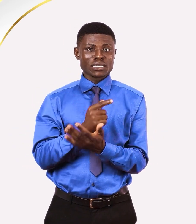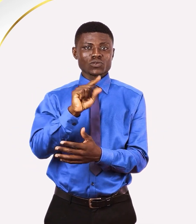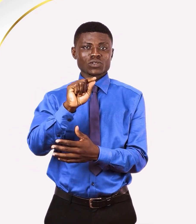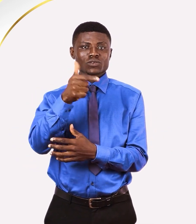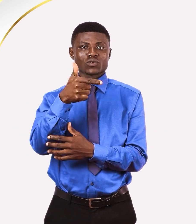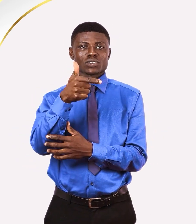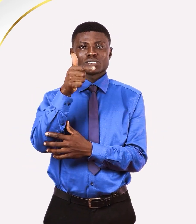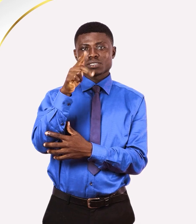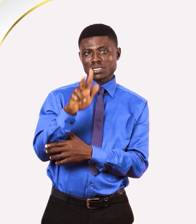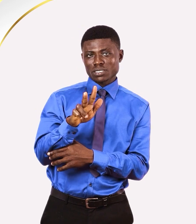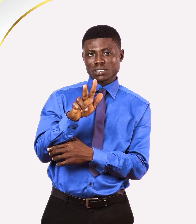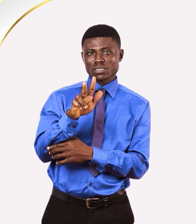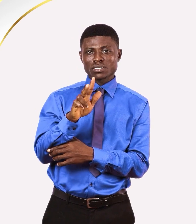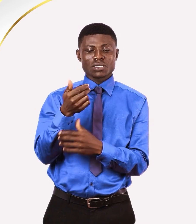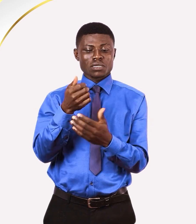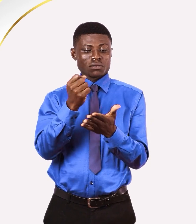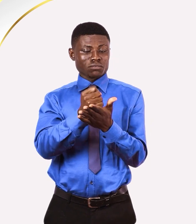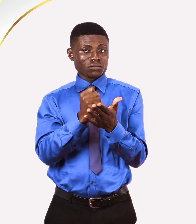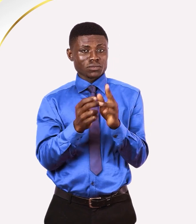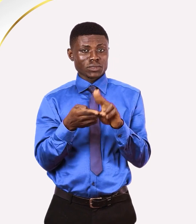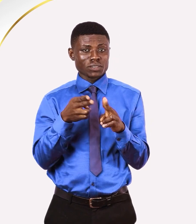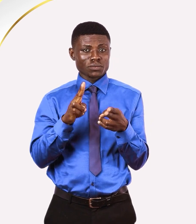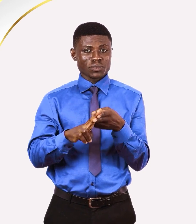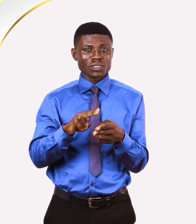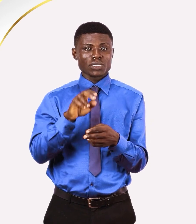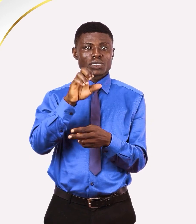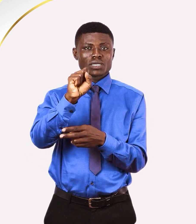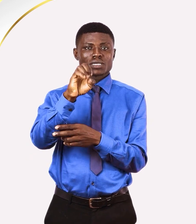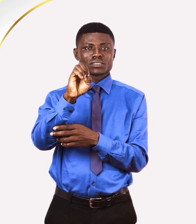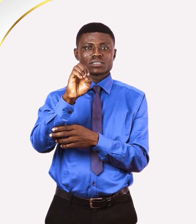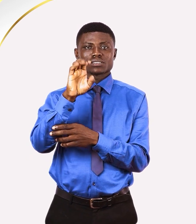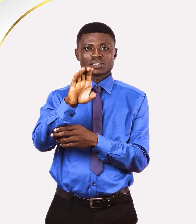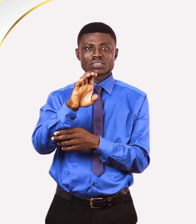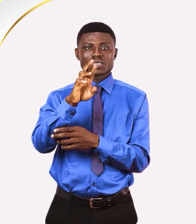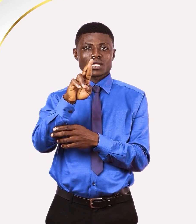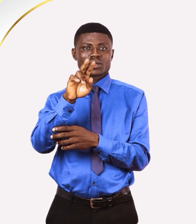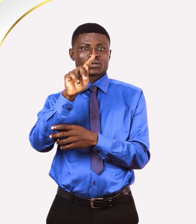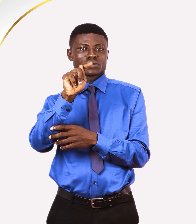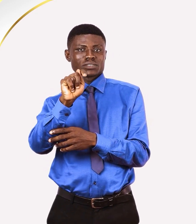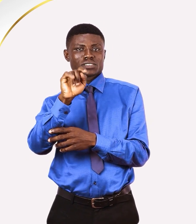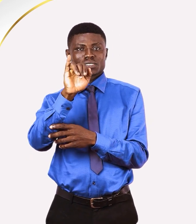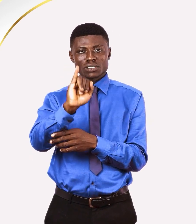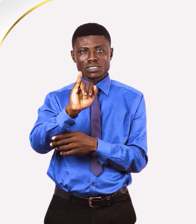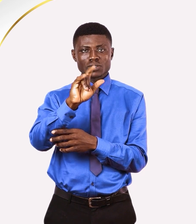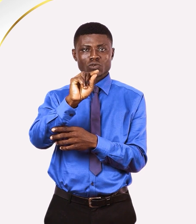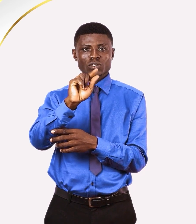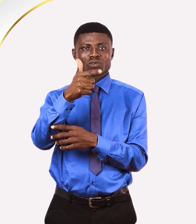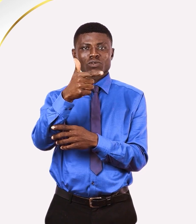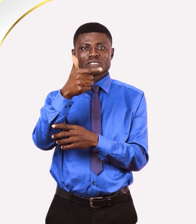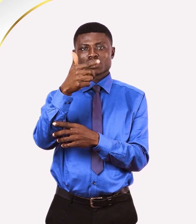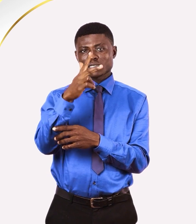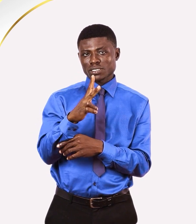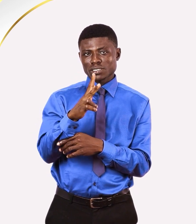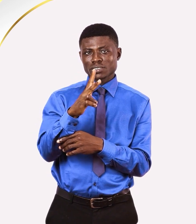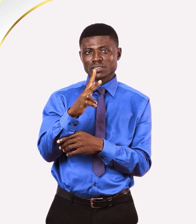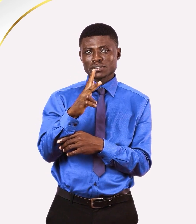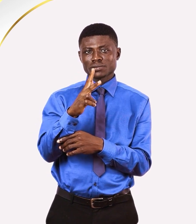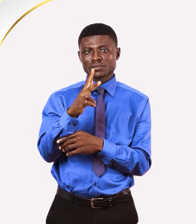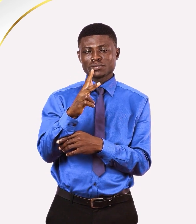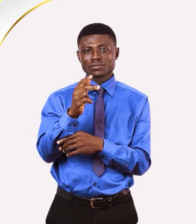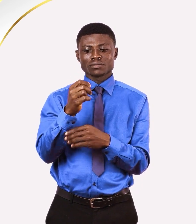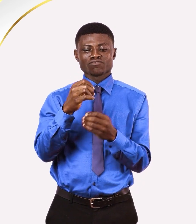Ghana, 2023. Document number, SEC, RTI,